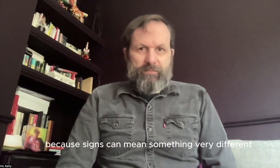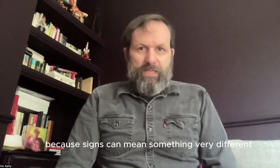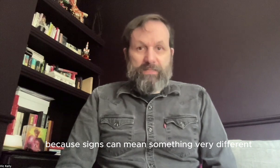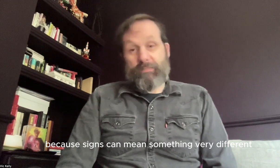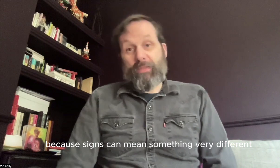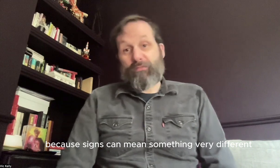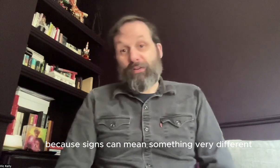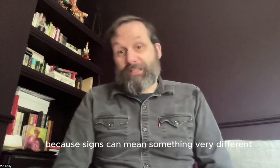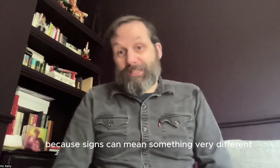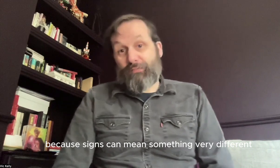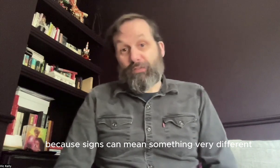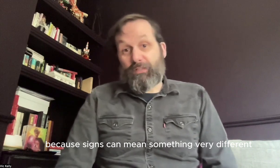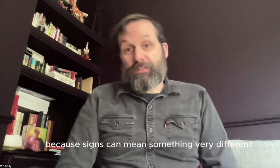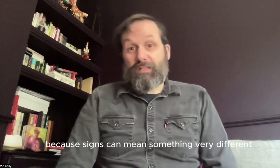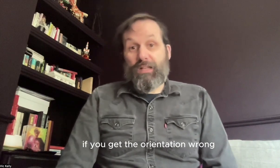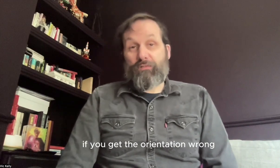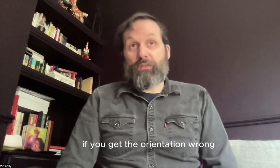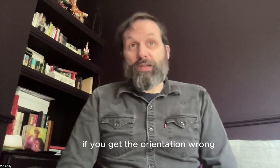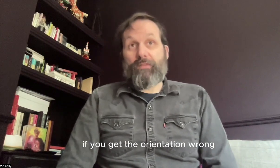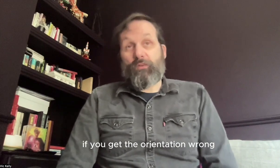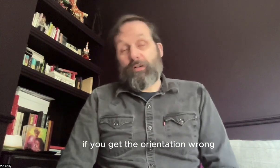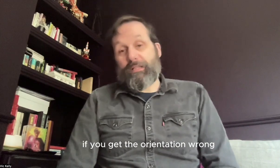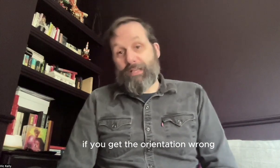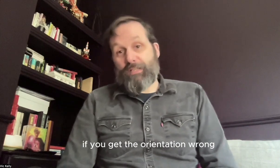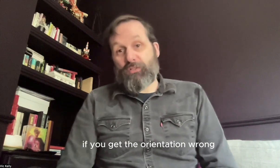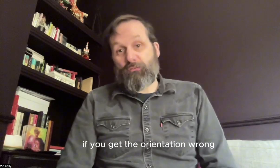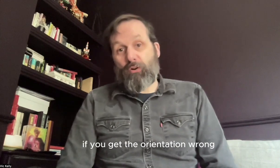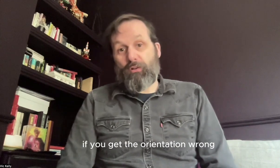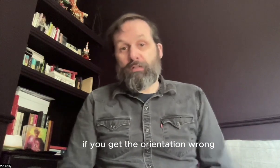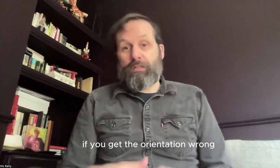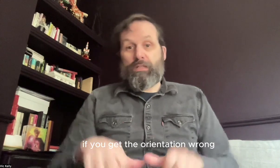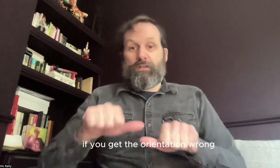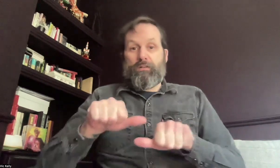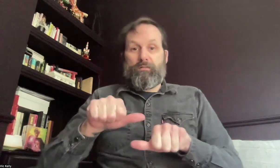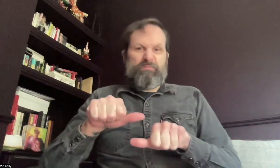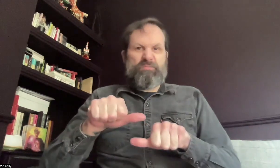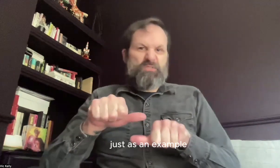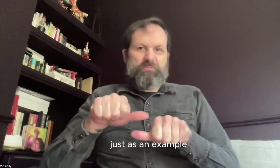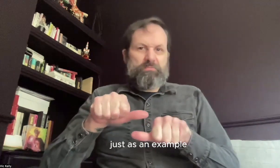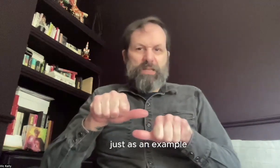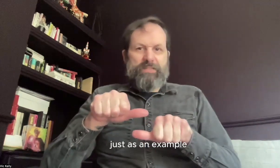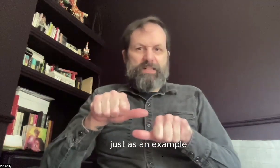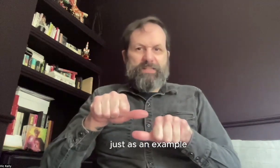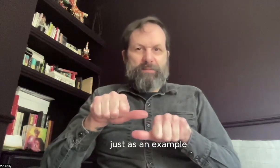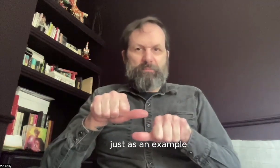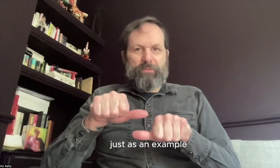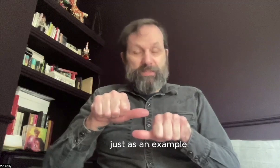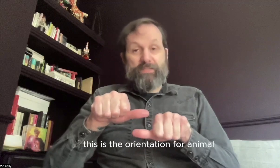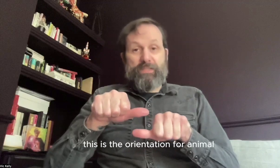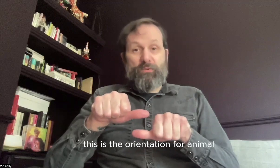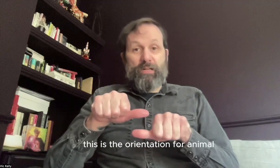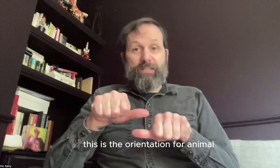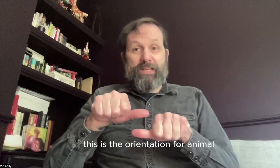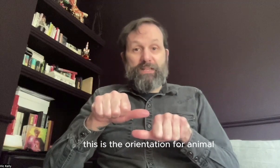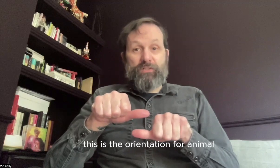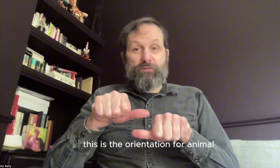can mean something very different if you get the orientation wrong. Just as an example, this is the orientation